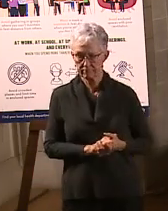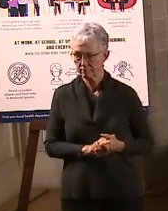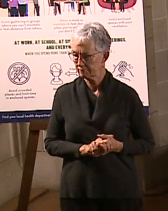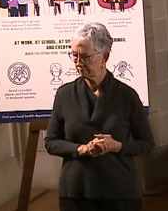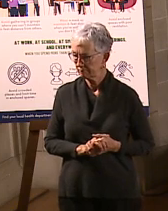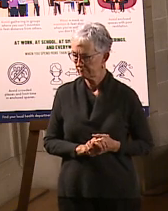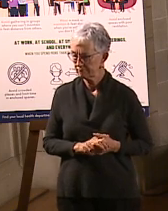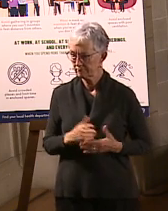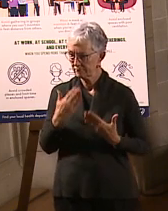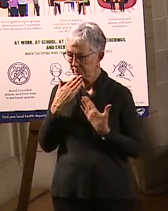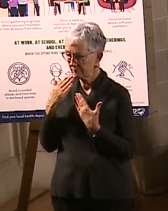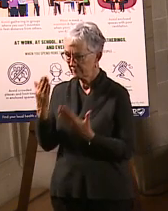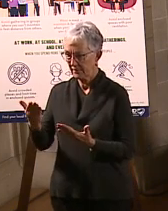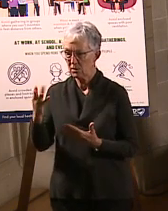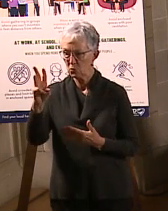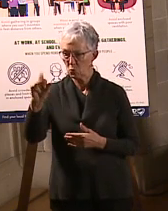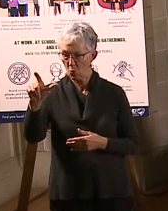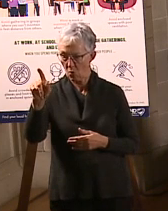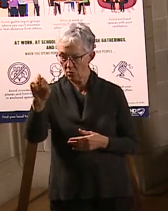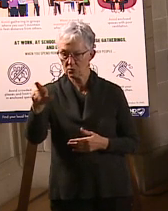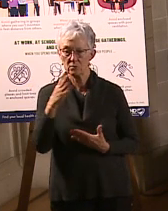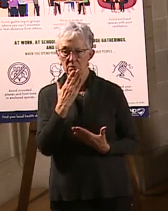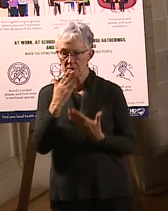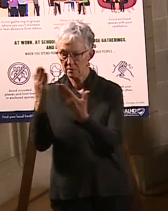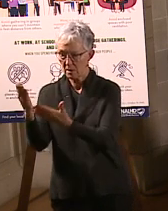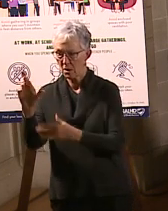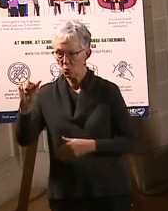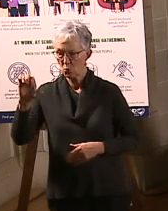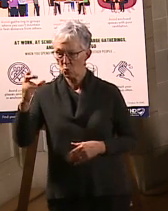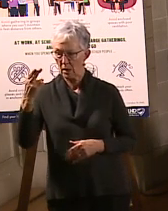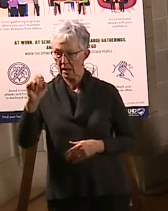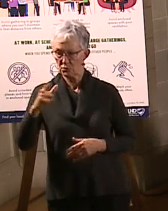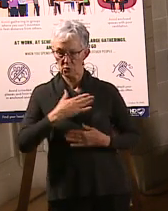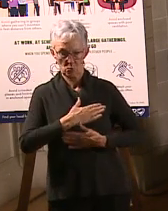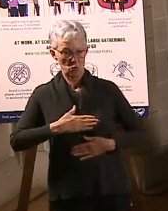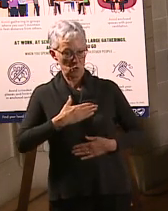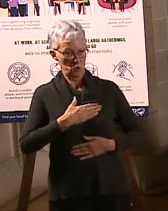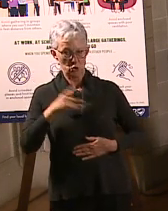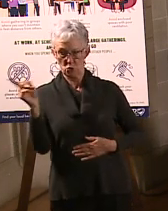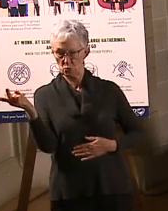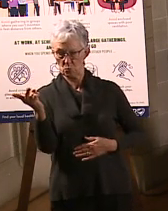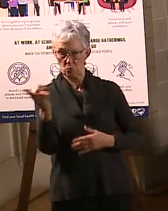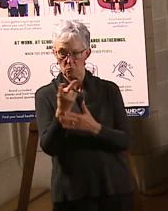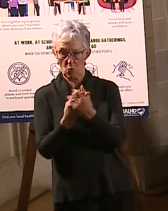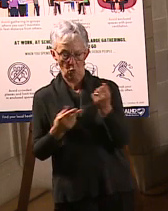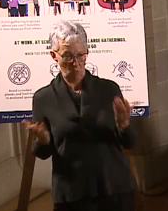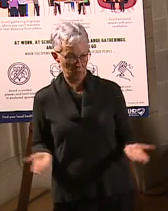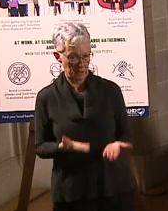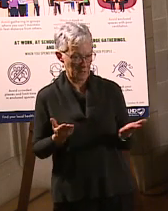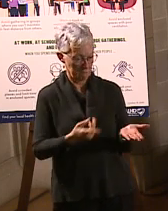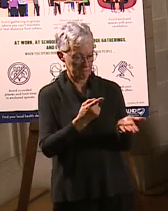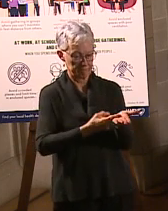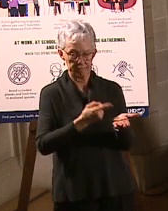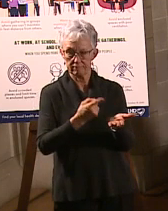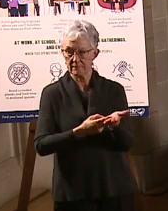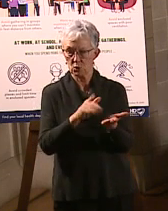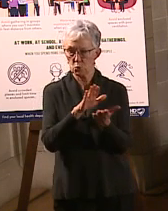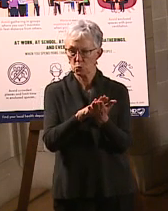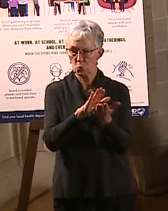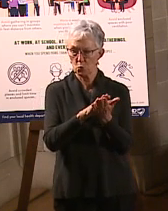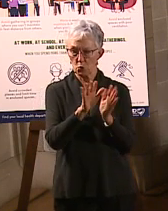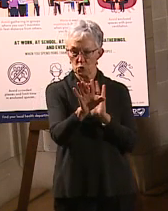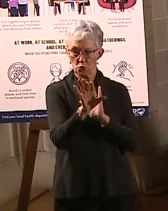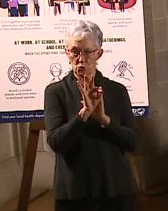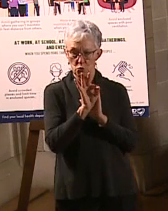Great, Walter, Rachel, thank you very much. Appreciate you both being here and talking about the importance of school choice and what it's